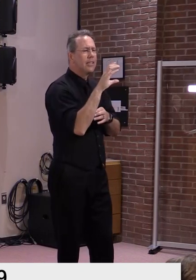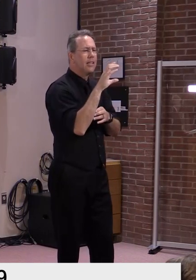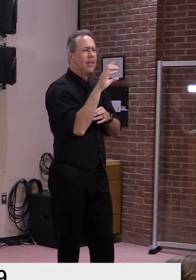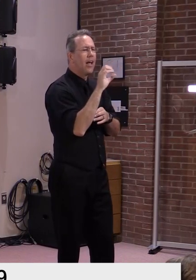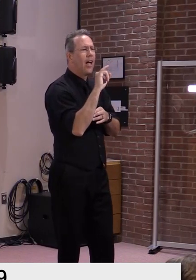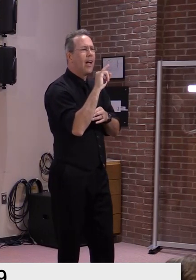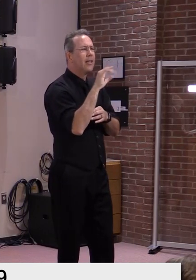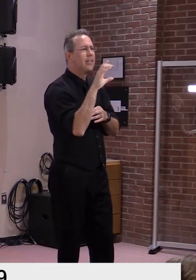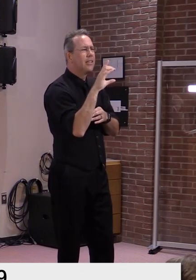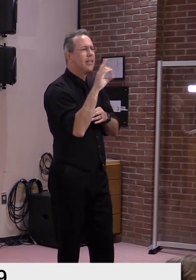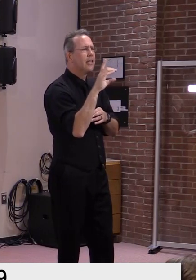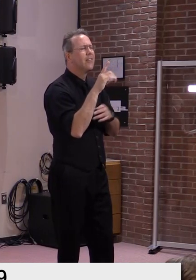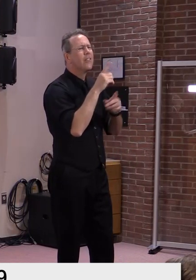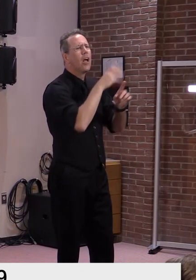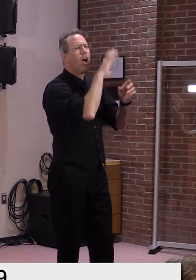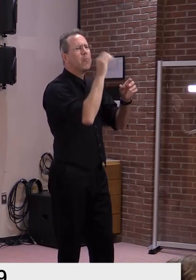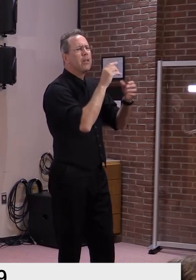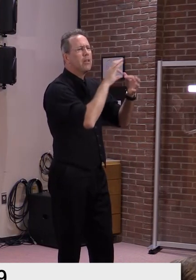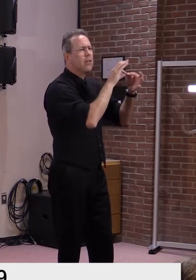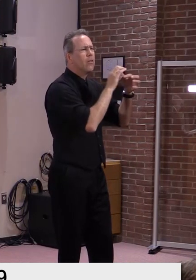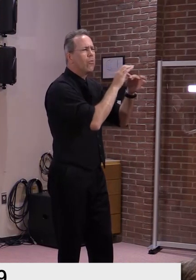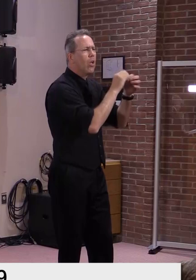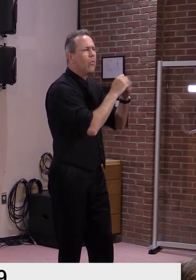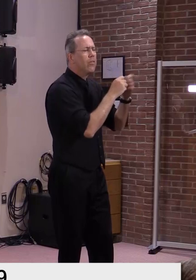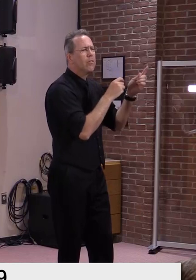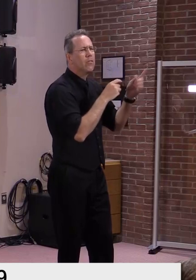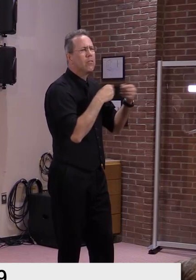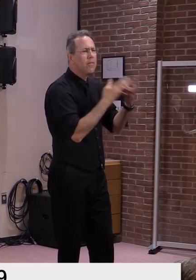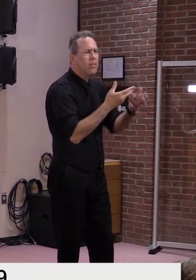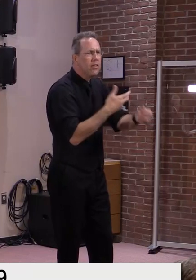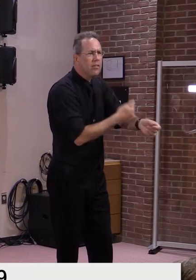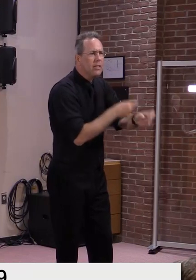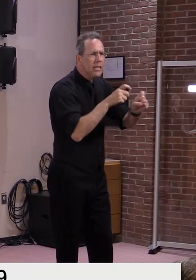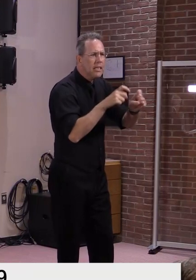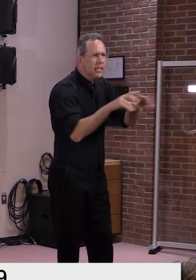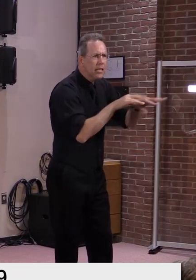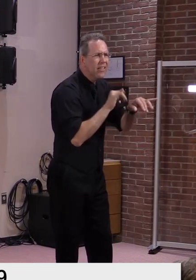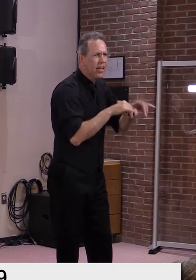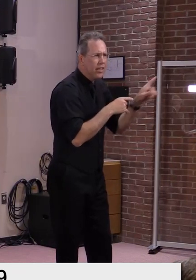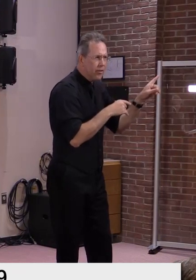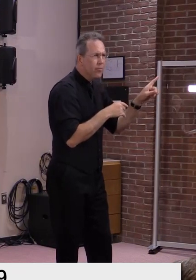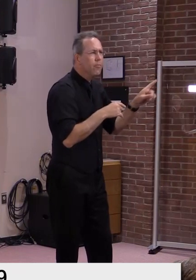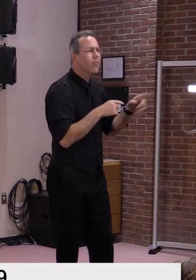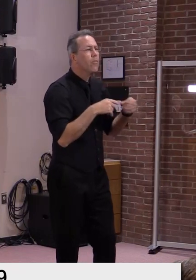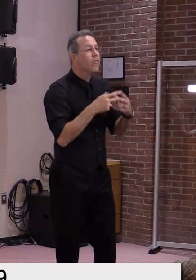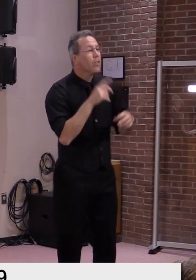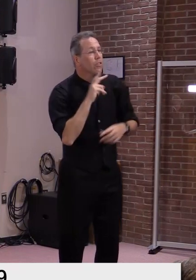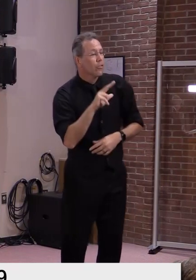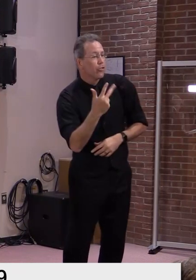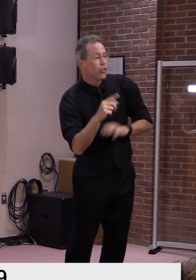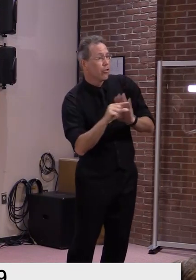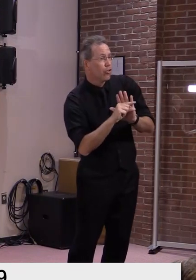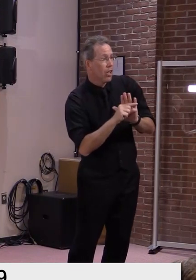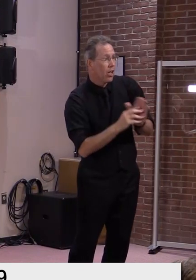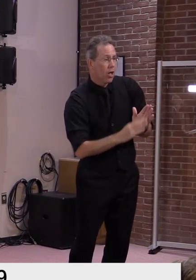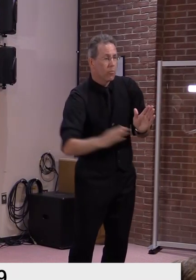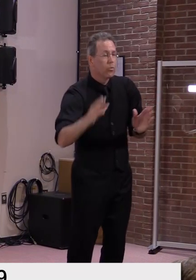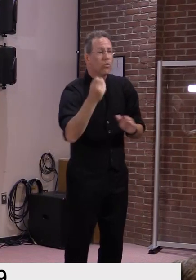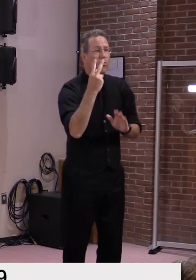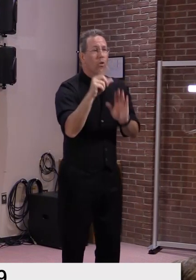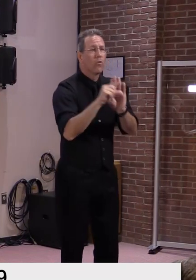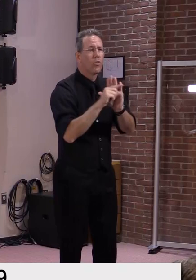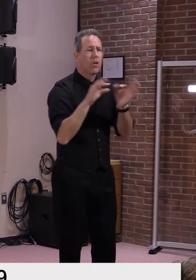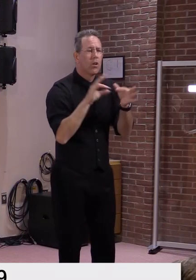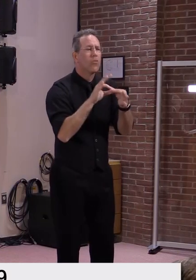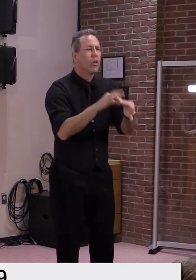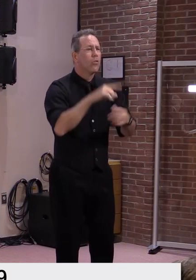of unvaccinated 3rd to 12th grade campers and your unvaccinated staff.